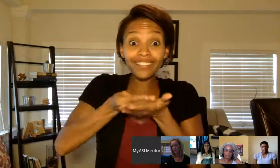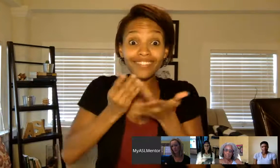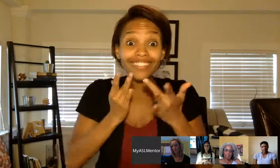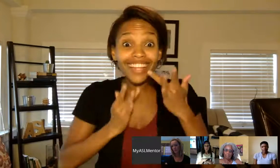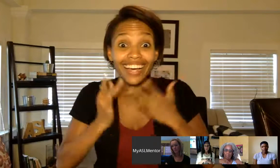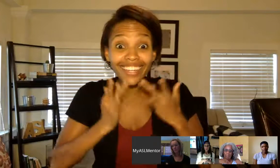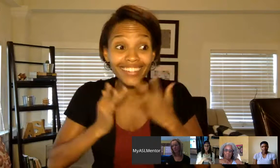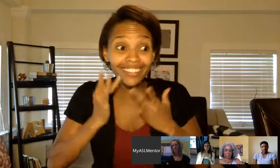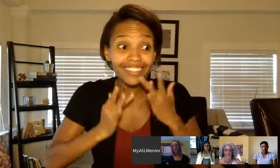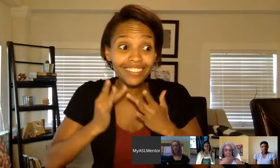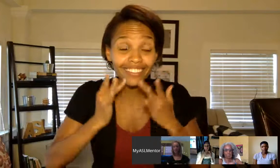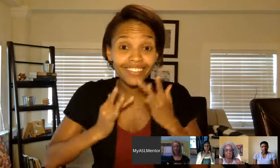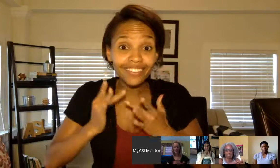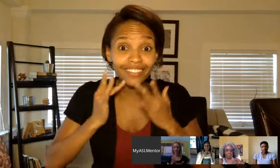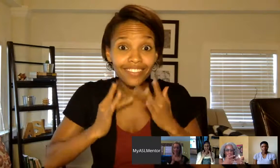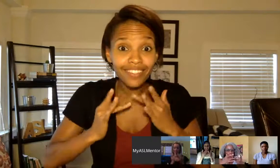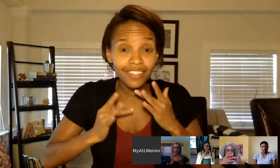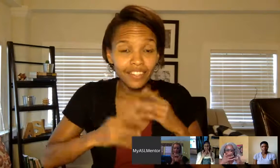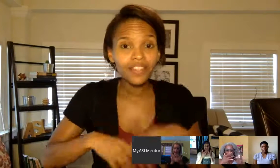money lacking.